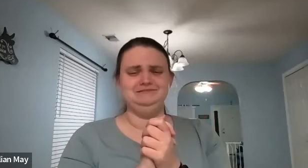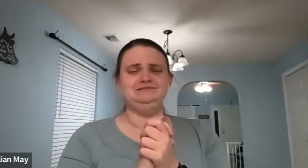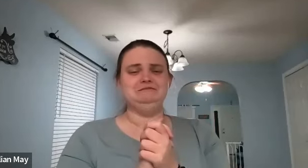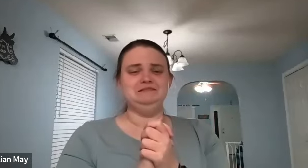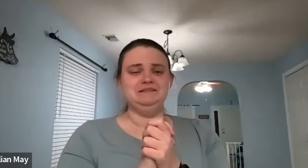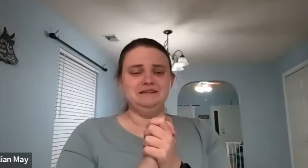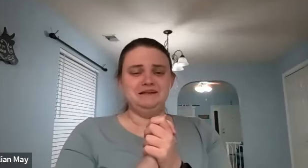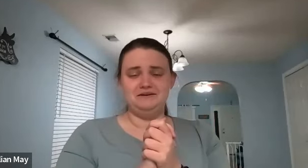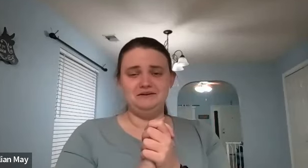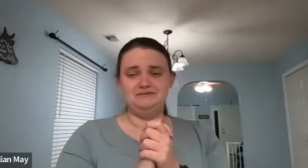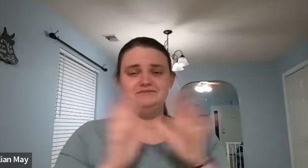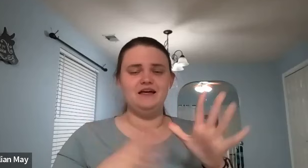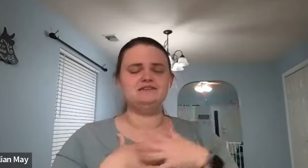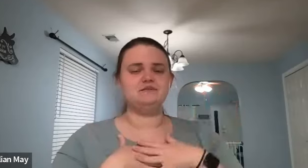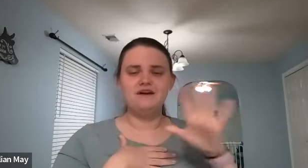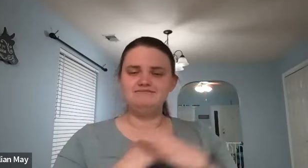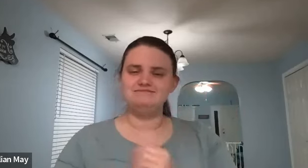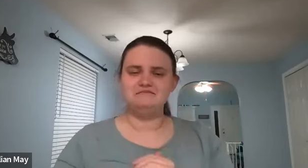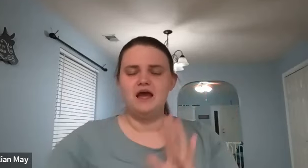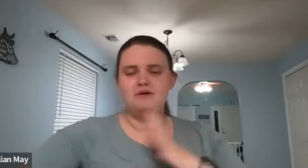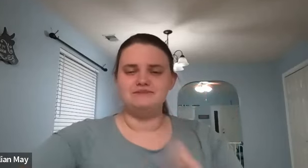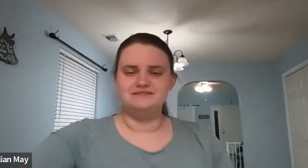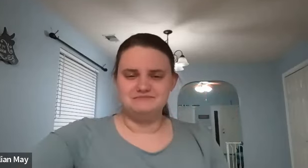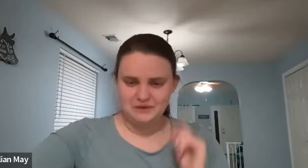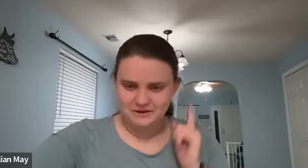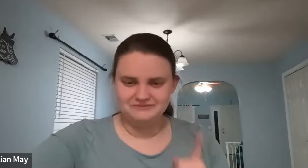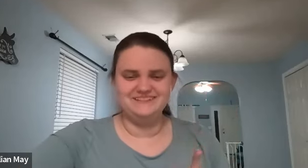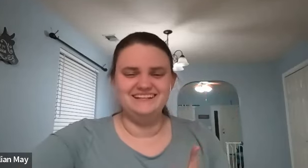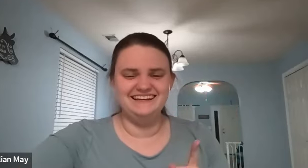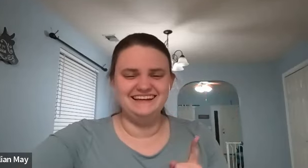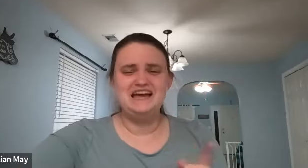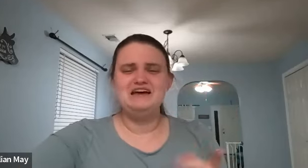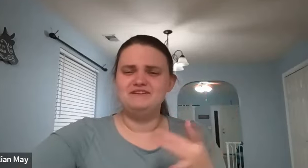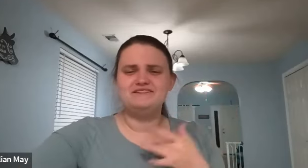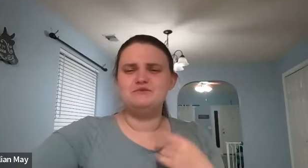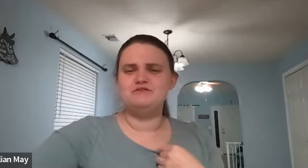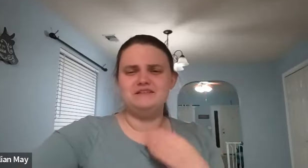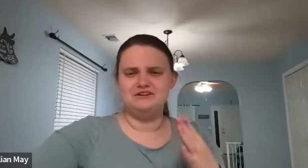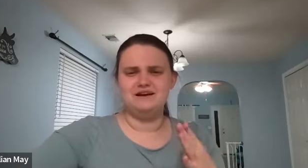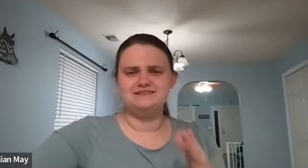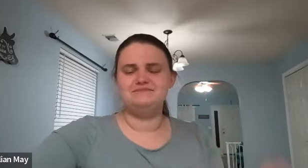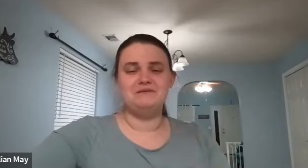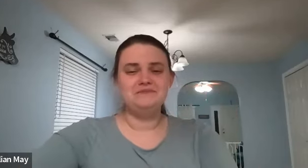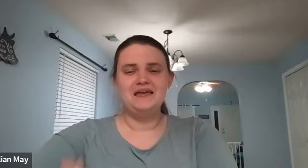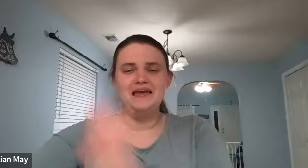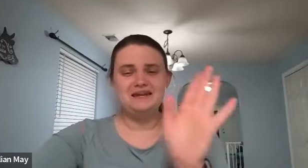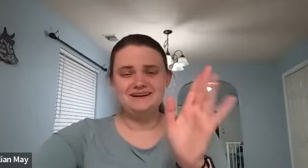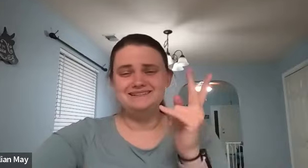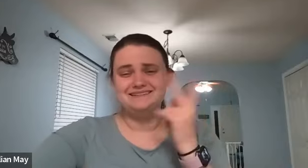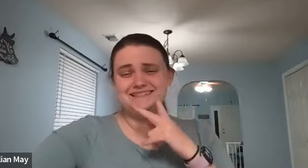Oh, it's gonna be fun. Promise. It will. I feel like that's more for me than you guys, but anyways, see you